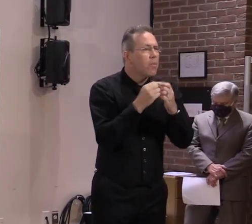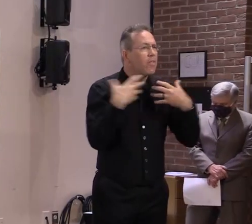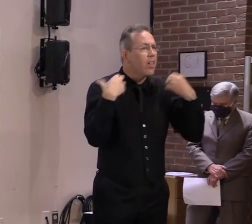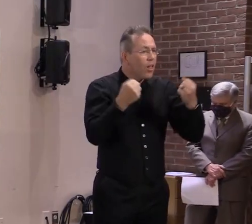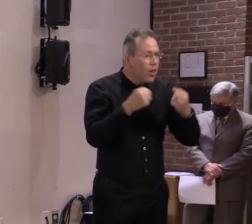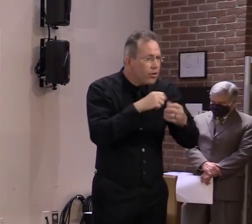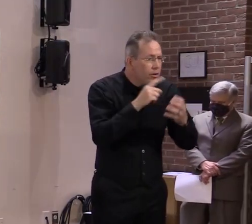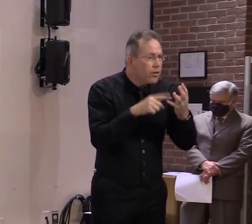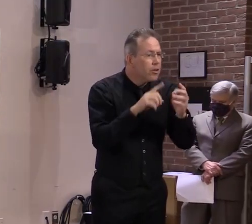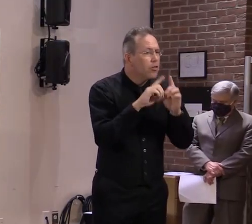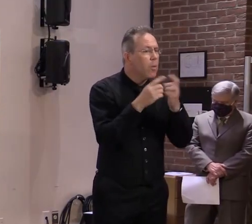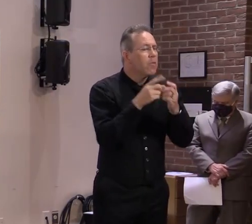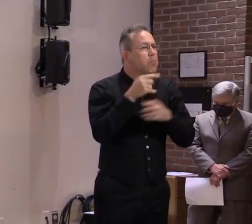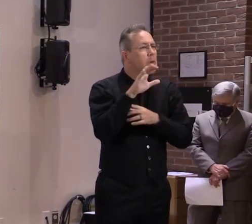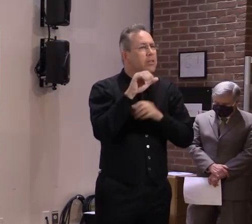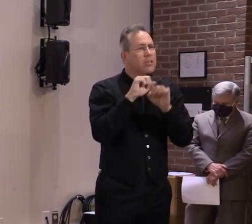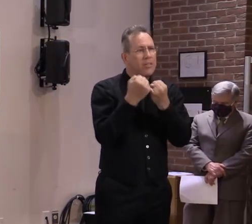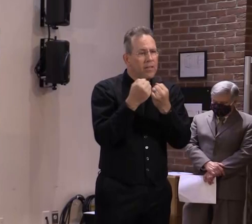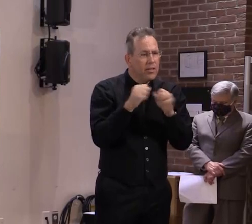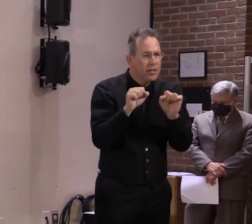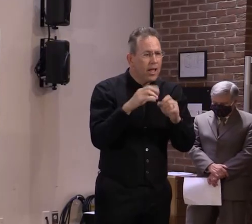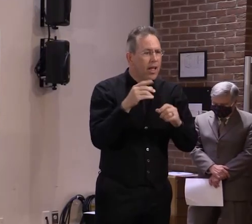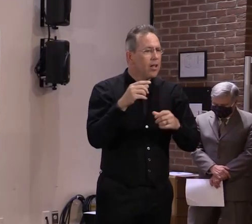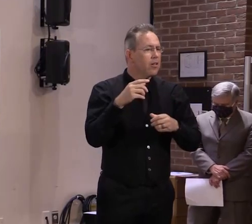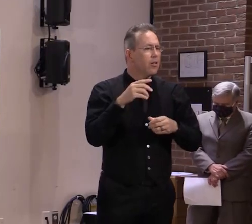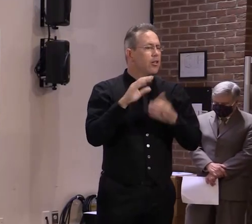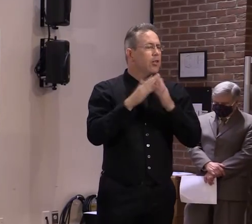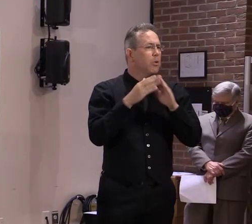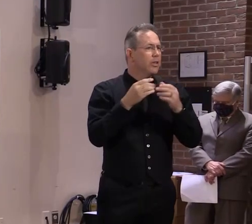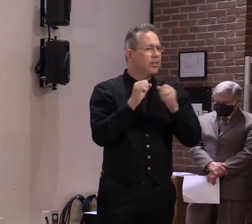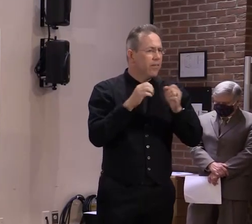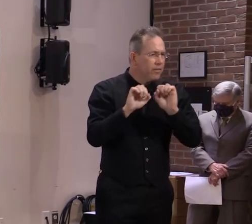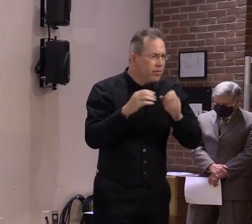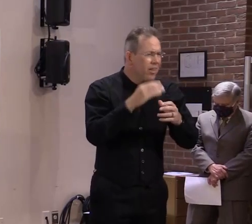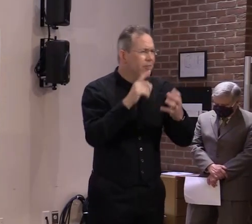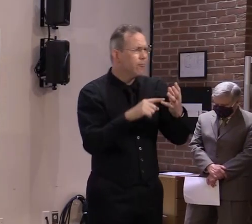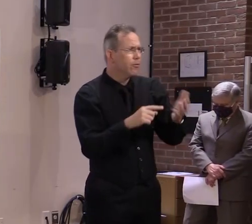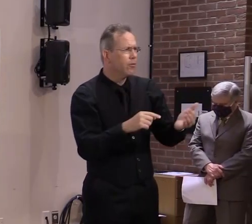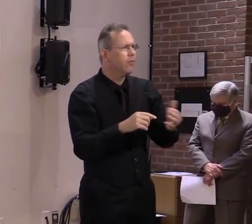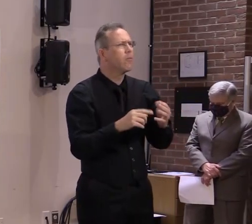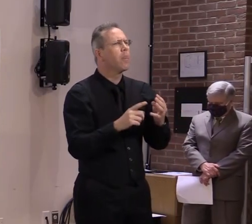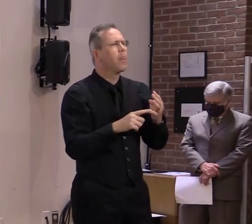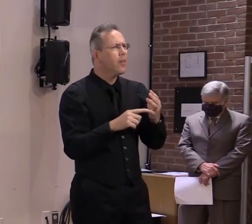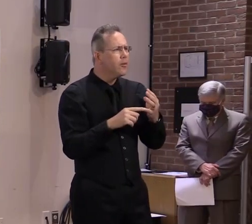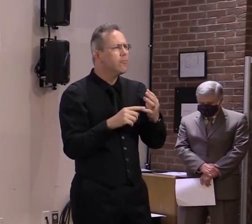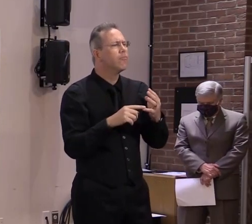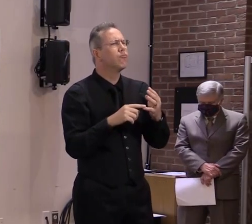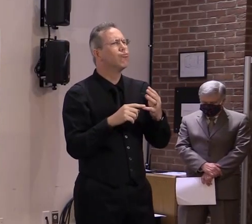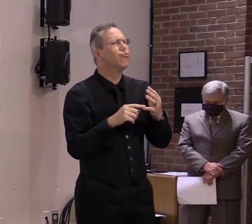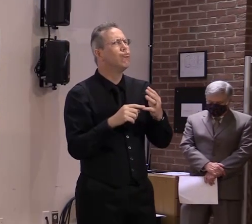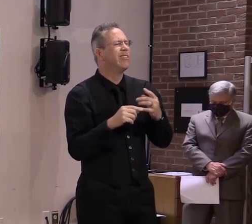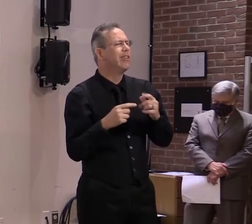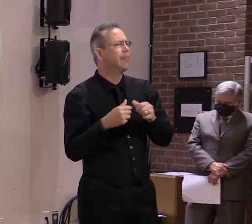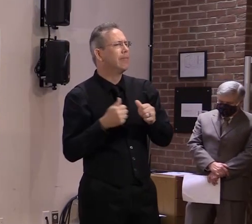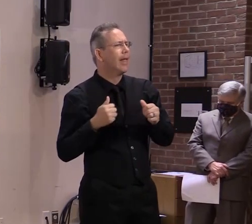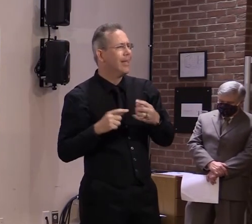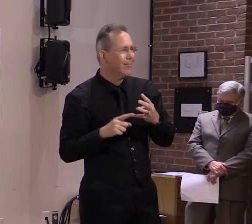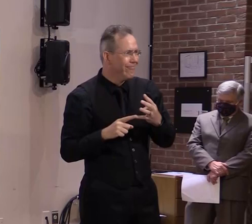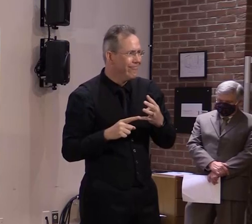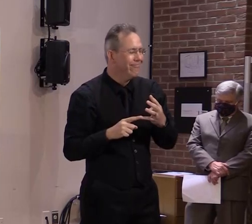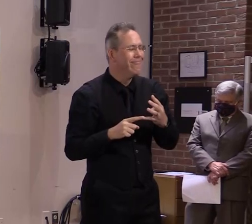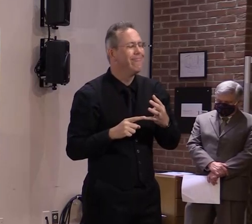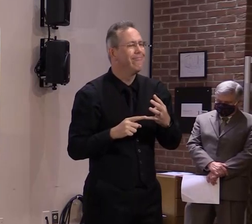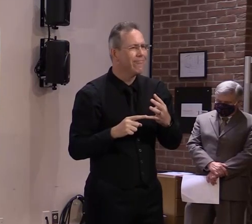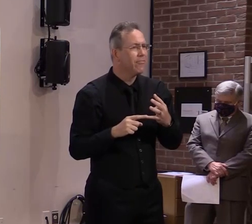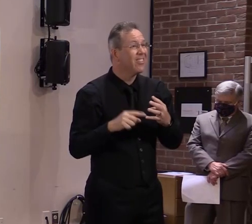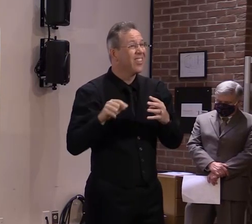safety recommendations that have been a key component of the statewide effort for over a year. This team includes representatives from the Agency